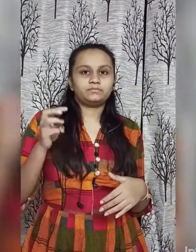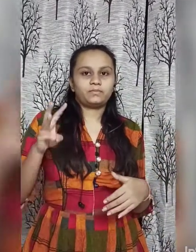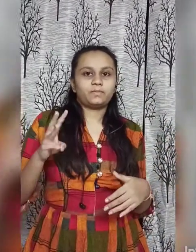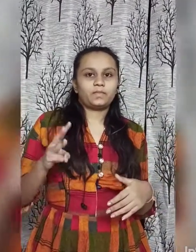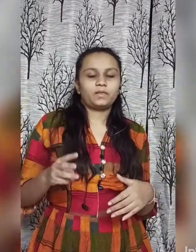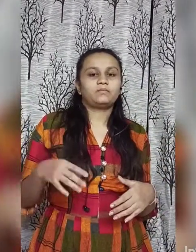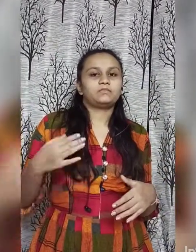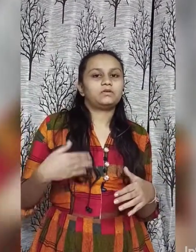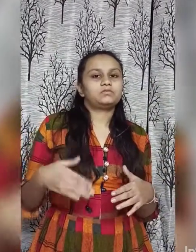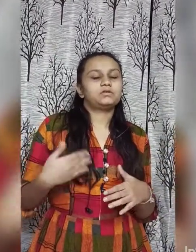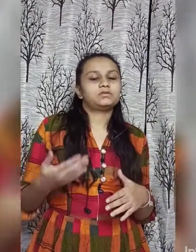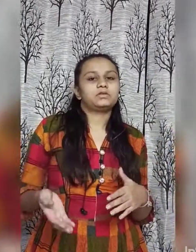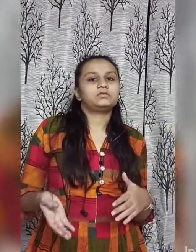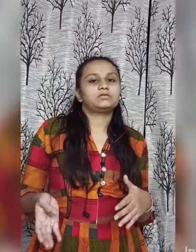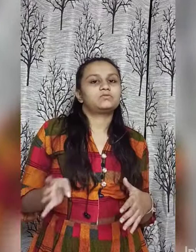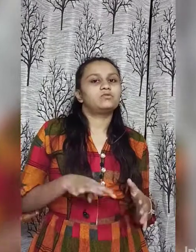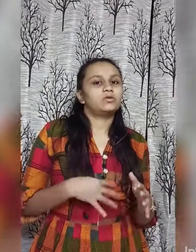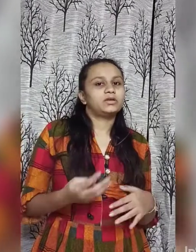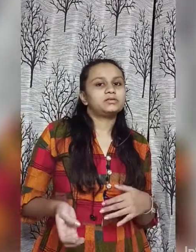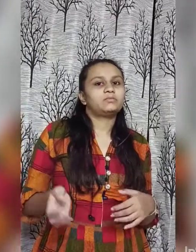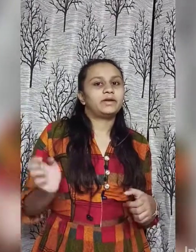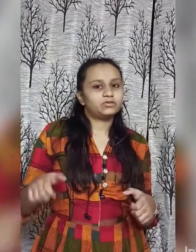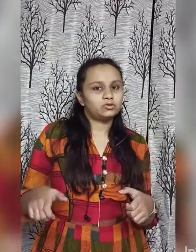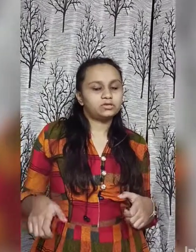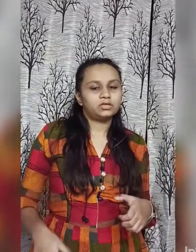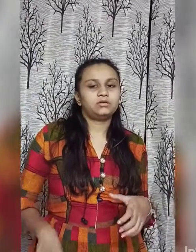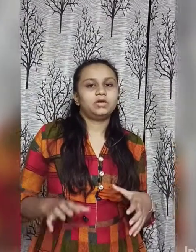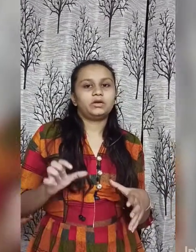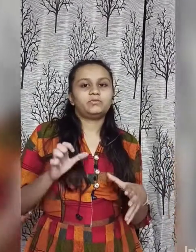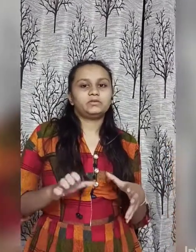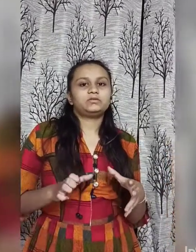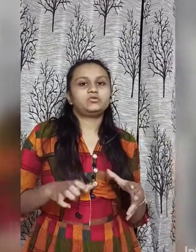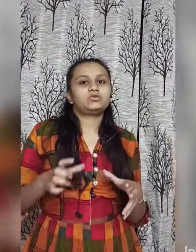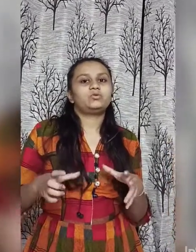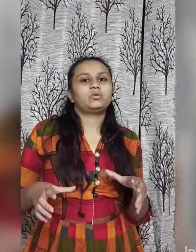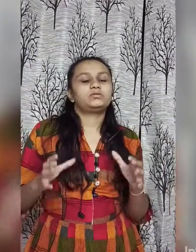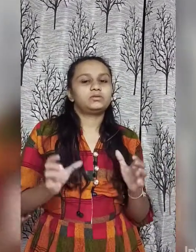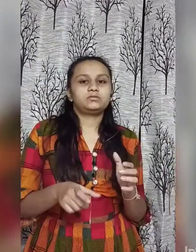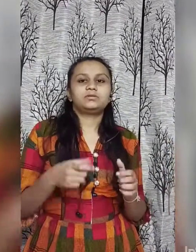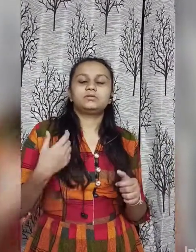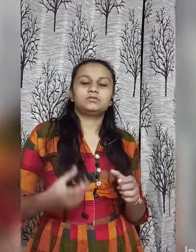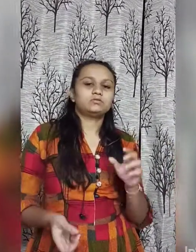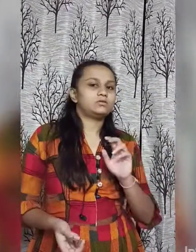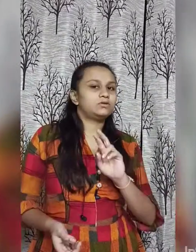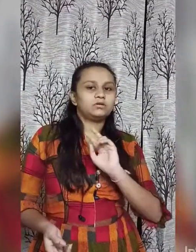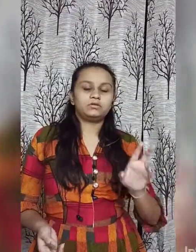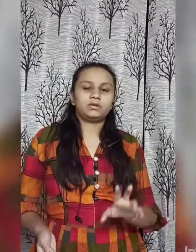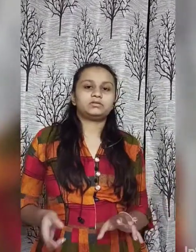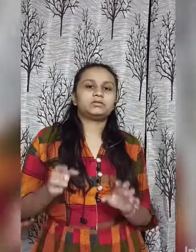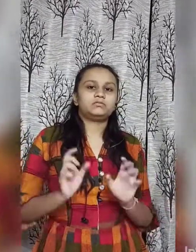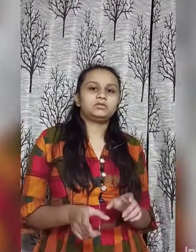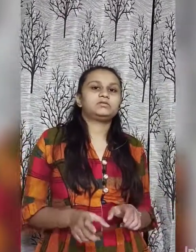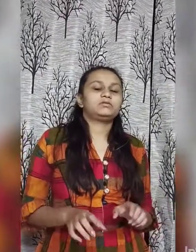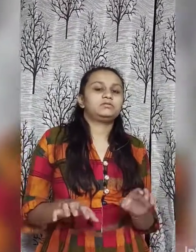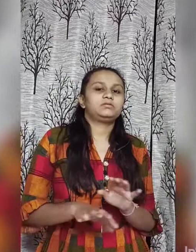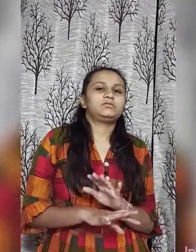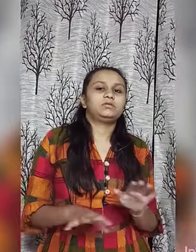A variation of job costing is known as batch costing, where the unit cost is a batch. That means in